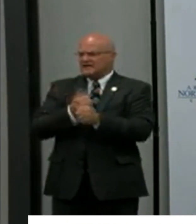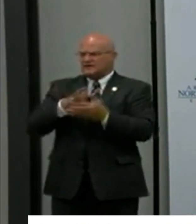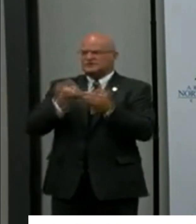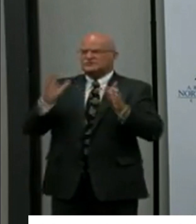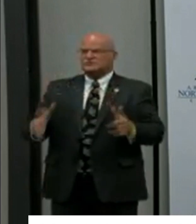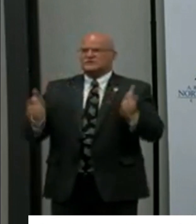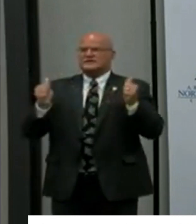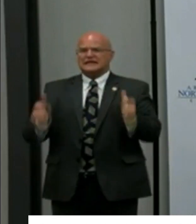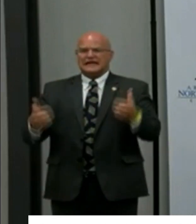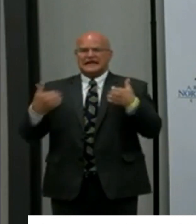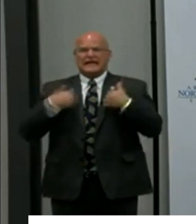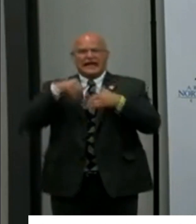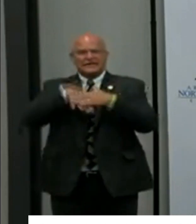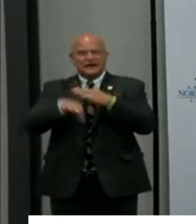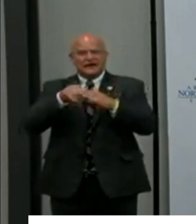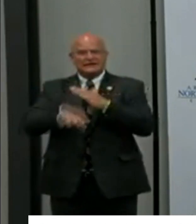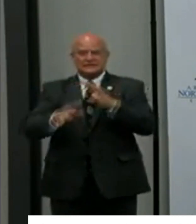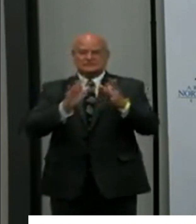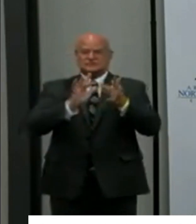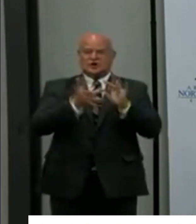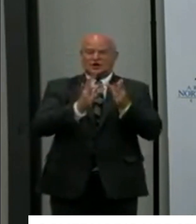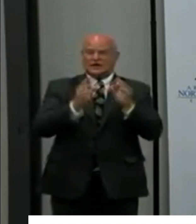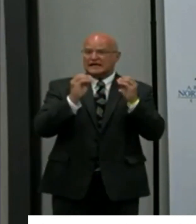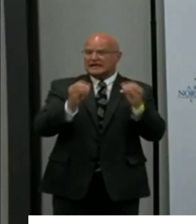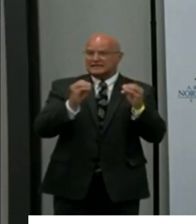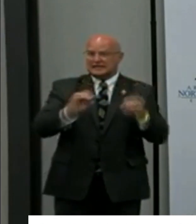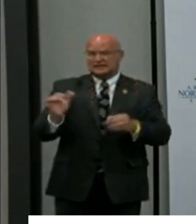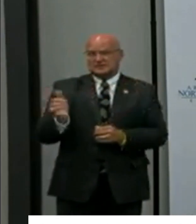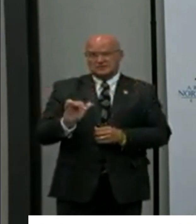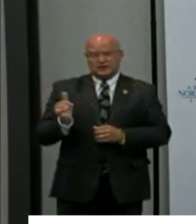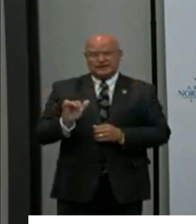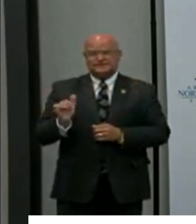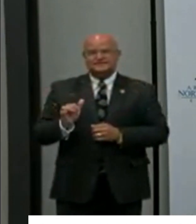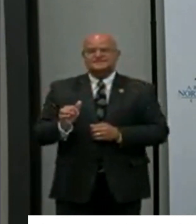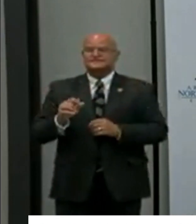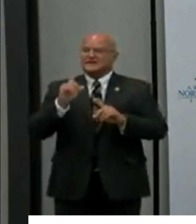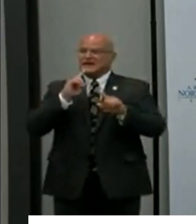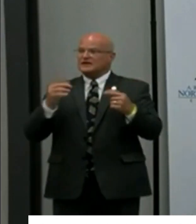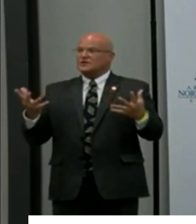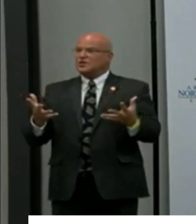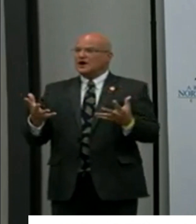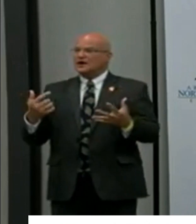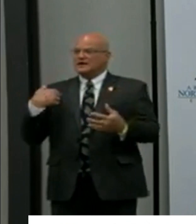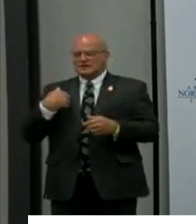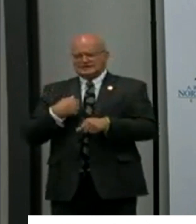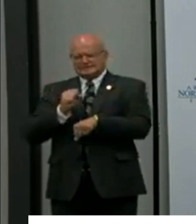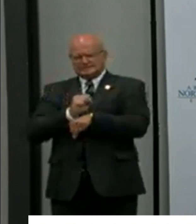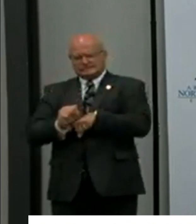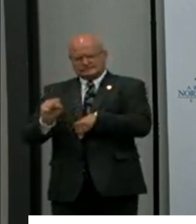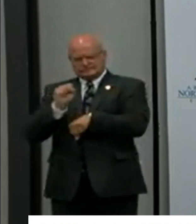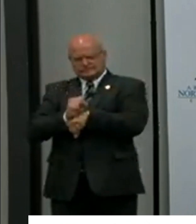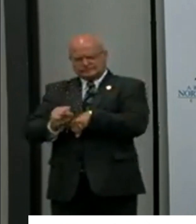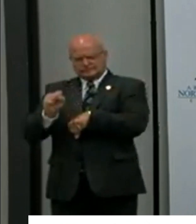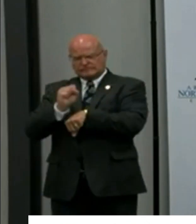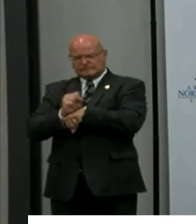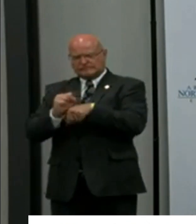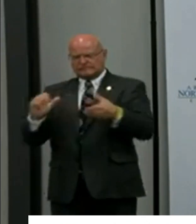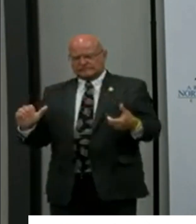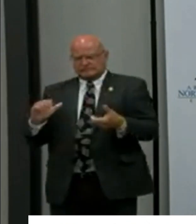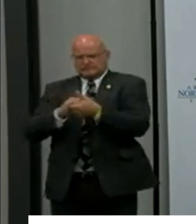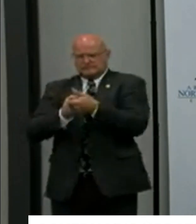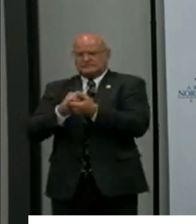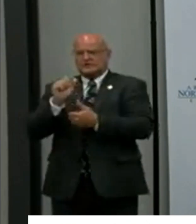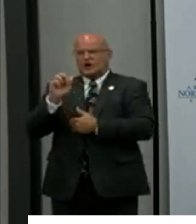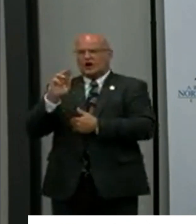can have access to an online education as well? And the answer is we've worked very hard in this in combination with the